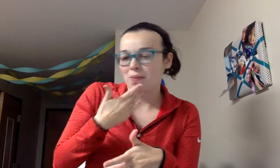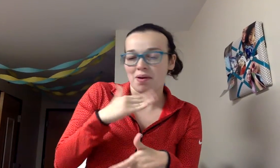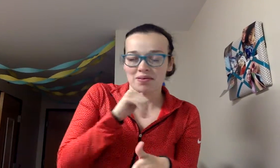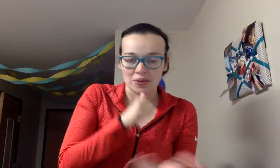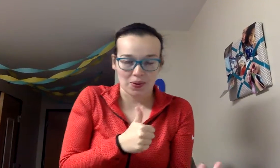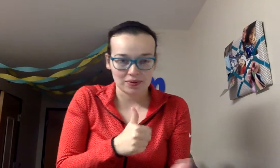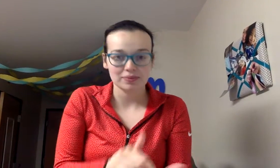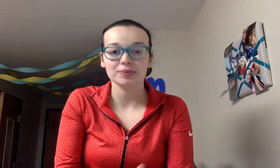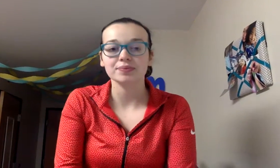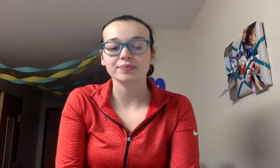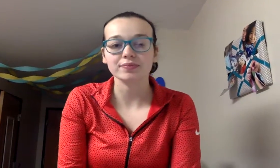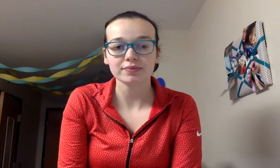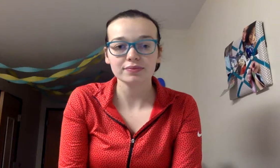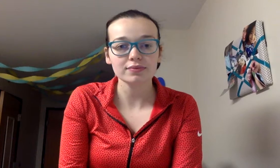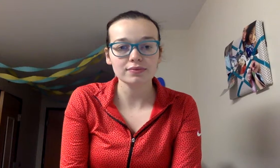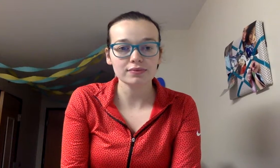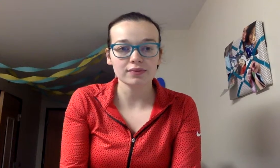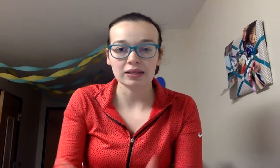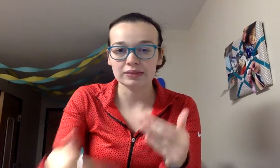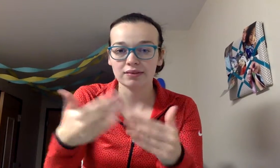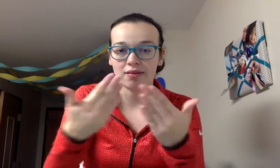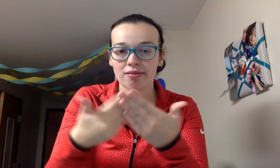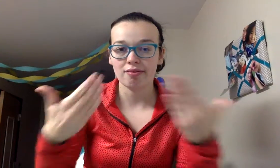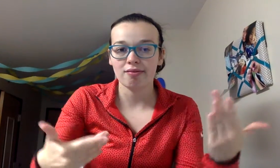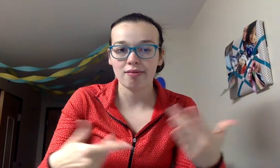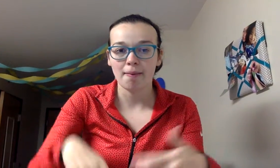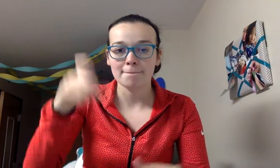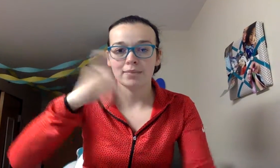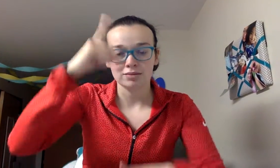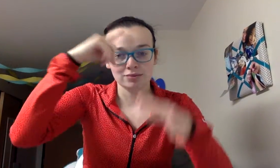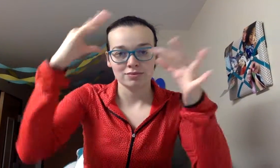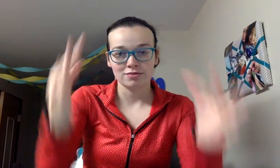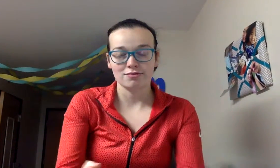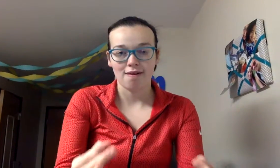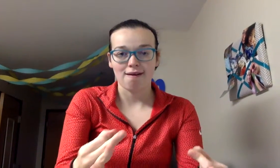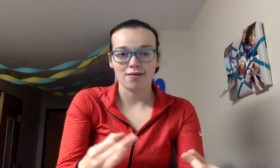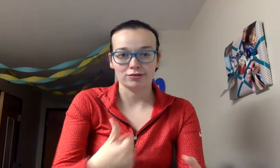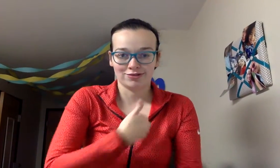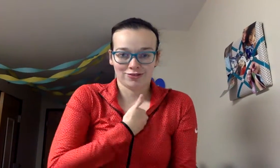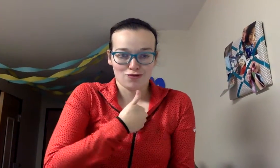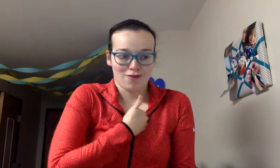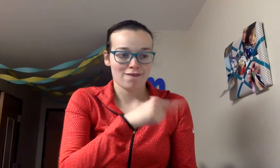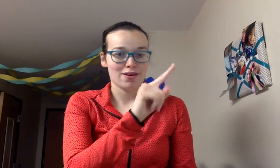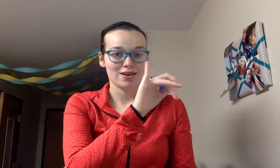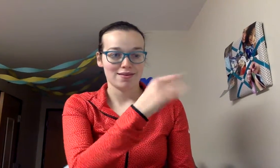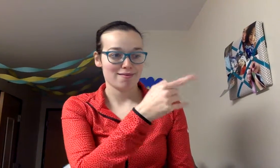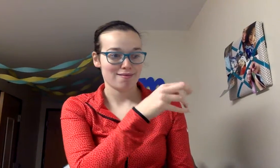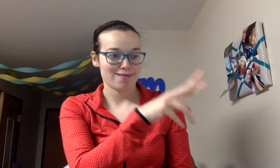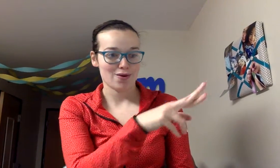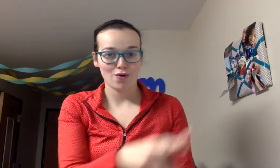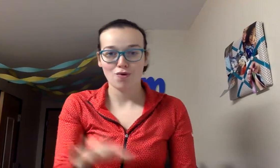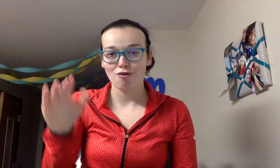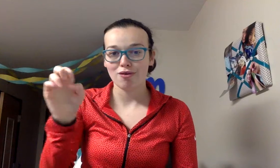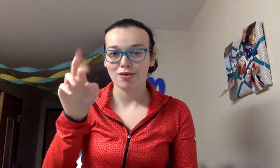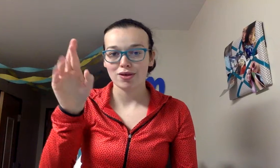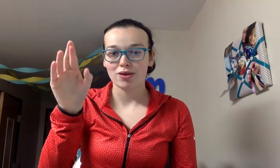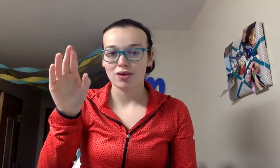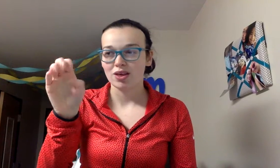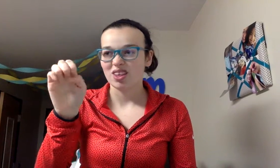Next thing, you better decide early on if you're a Tigger or an Eeyore. Tiggers are energetic, they're optimistic, they're curious,